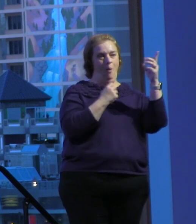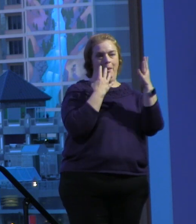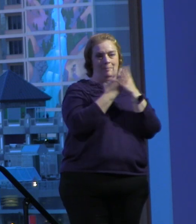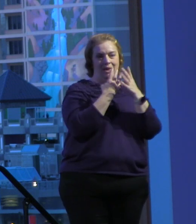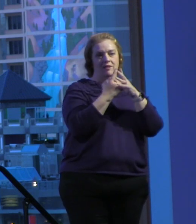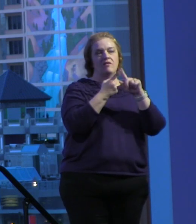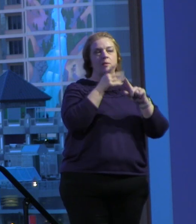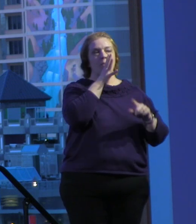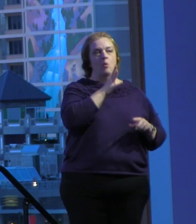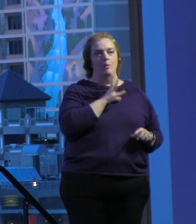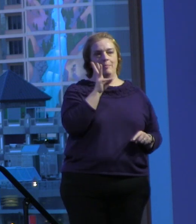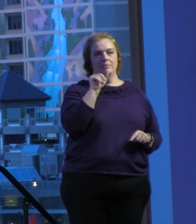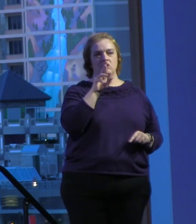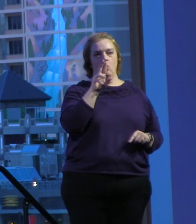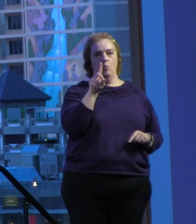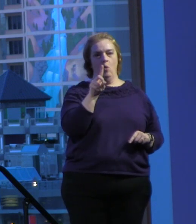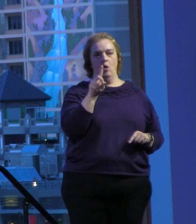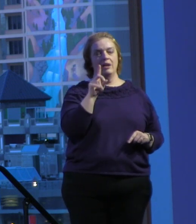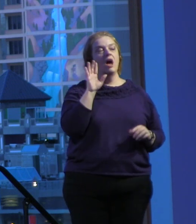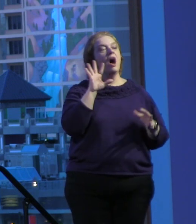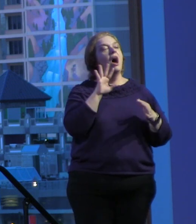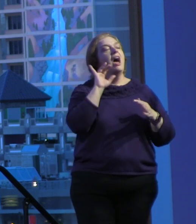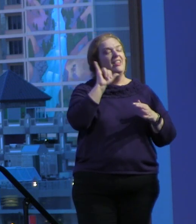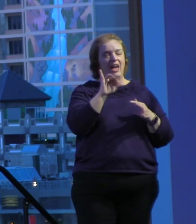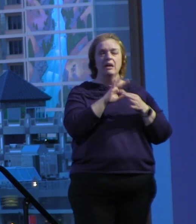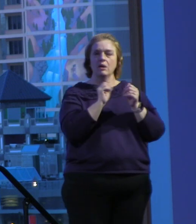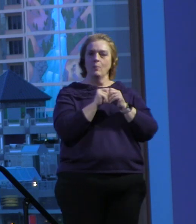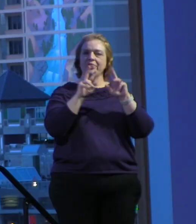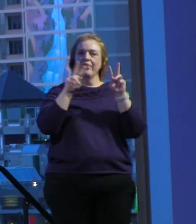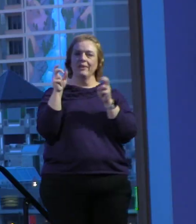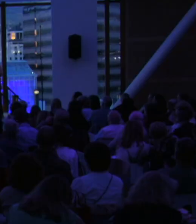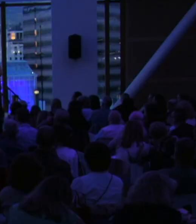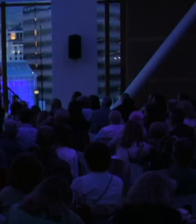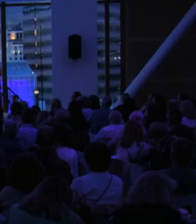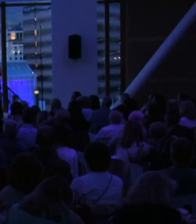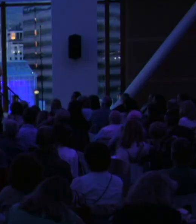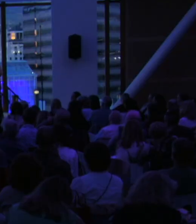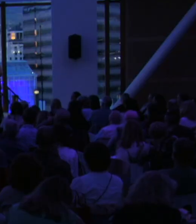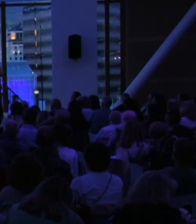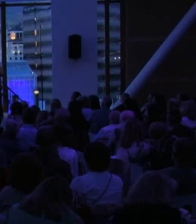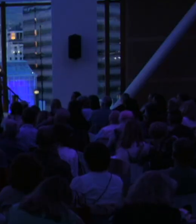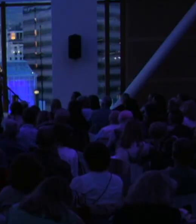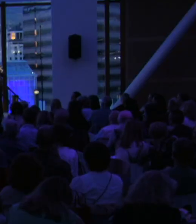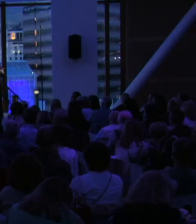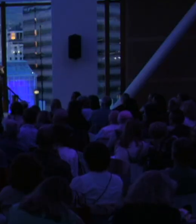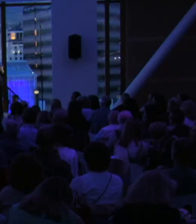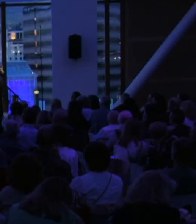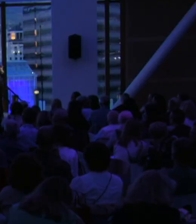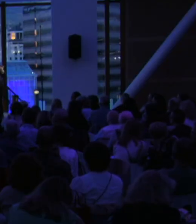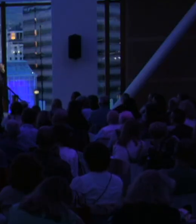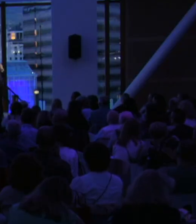of all of these things, but especially marriage. Okay. All right. Thank you, Beth.